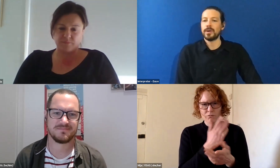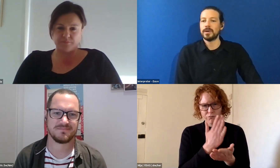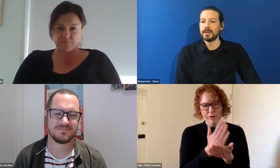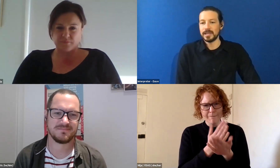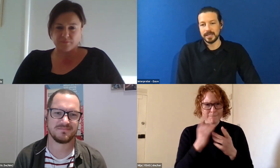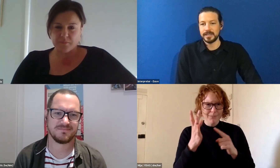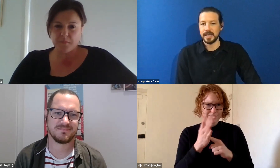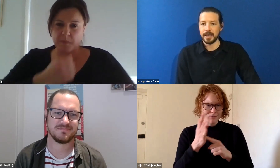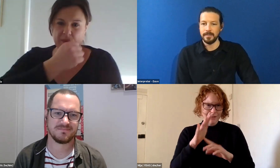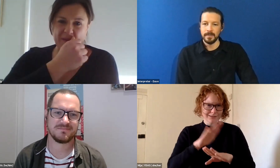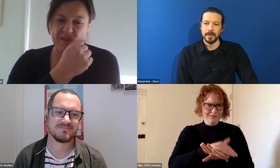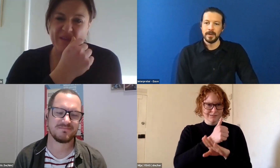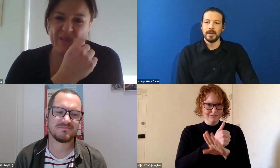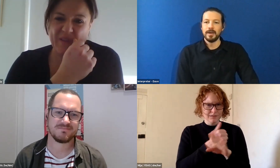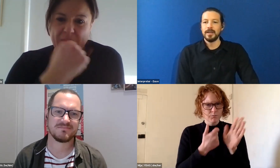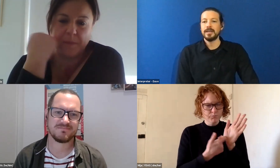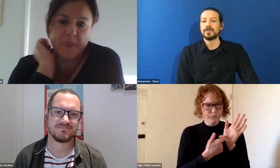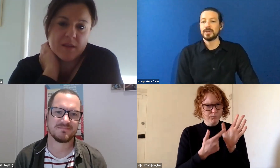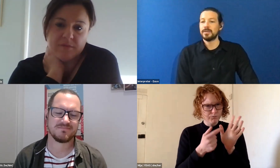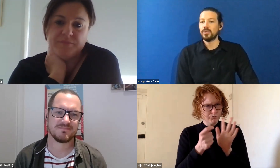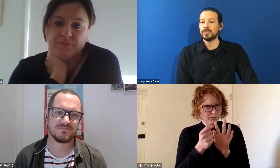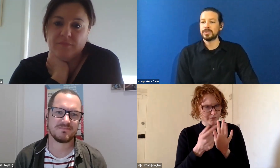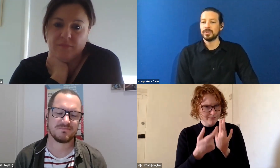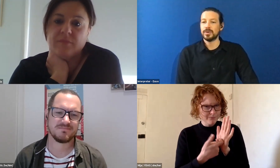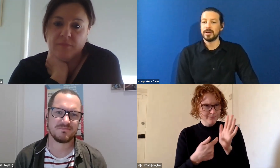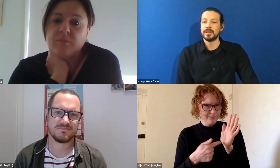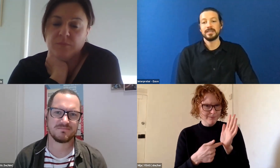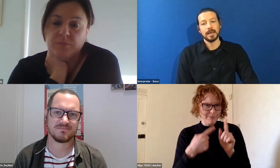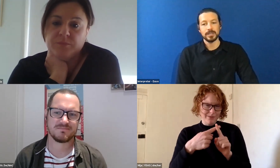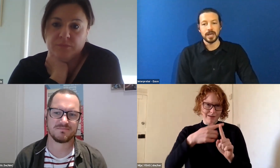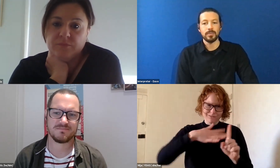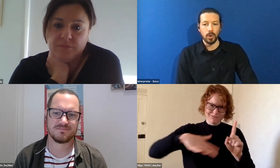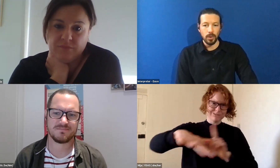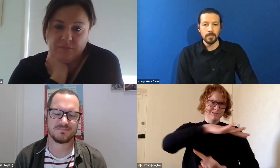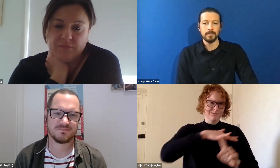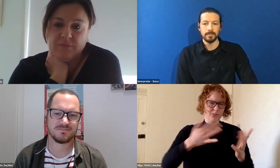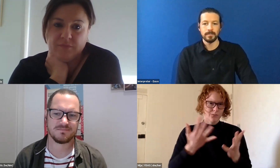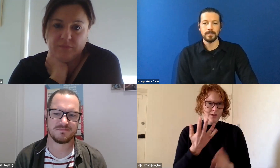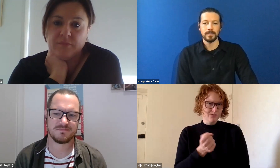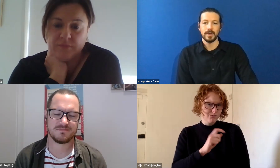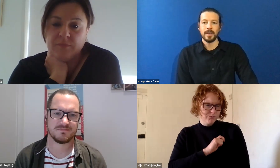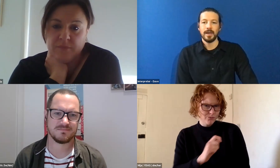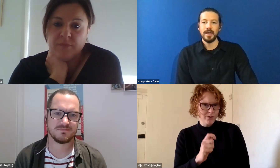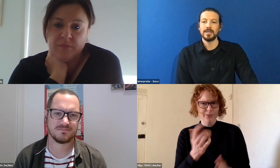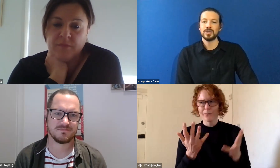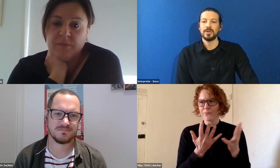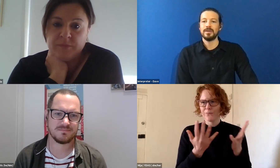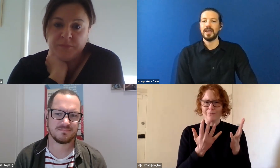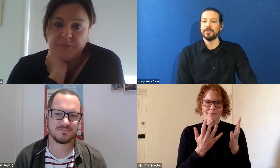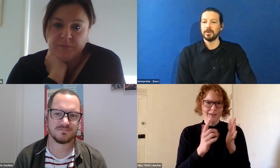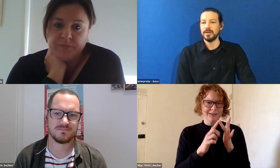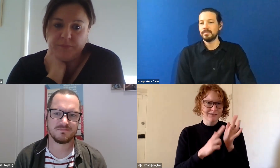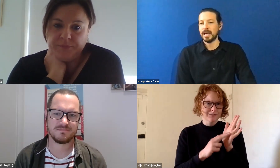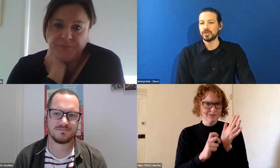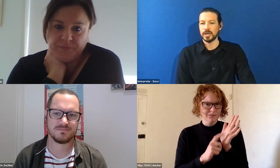I have to agree with what Melissa has said. It is really important to establish that rapport and